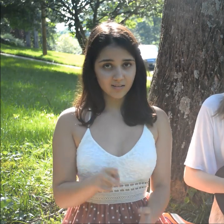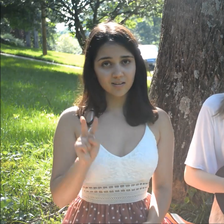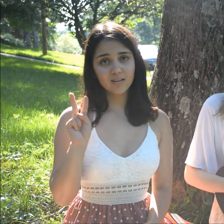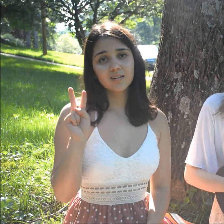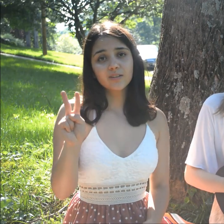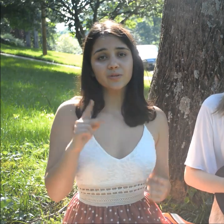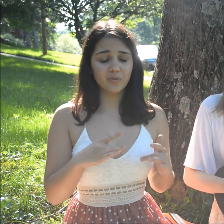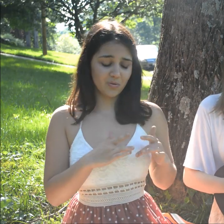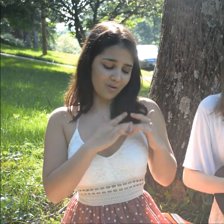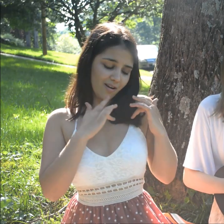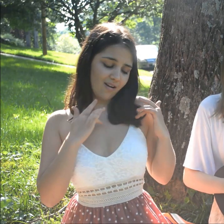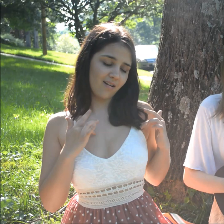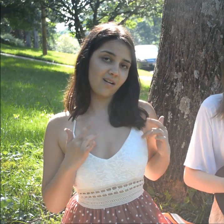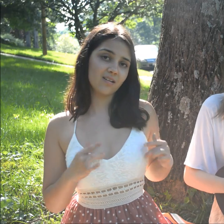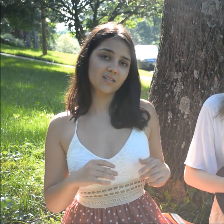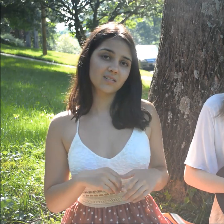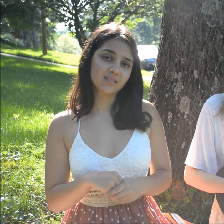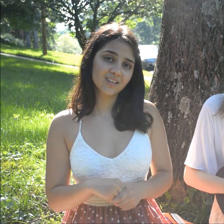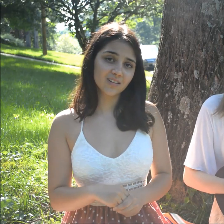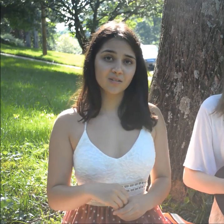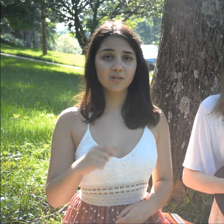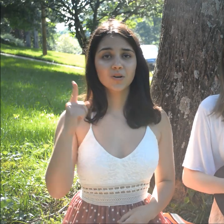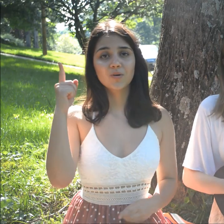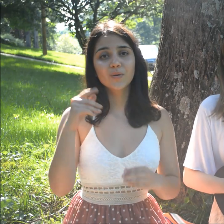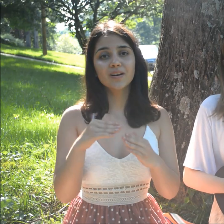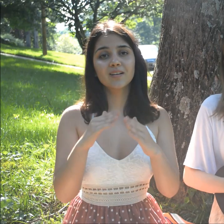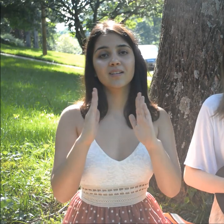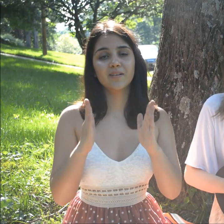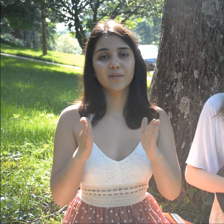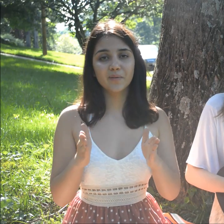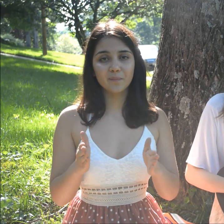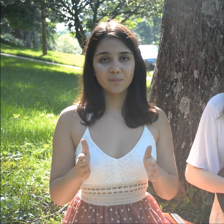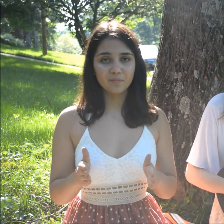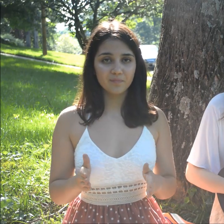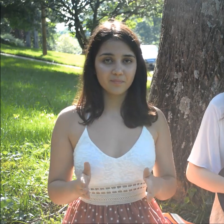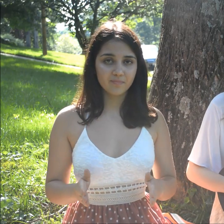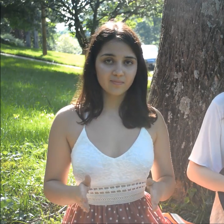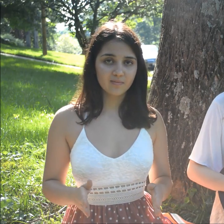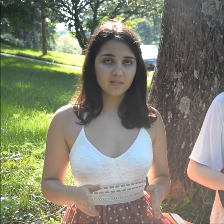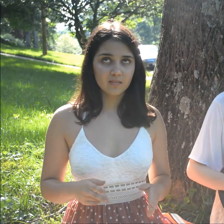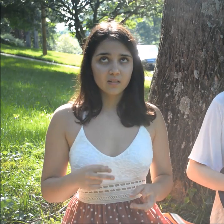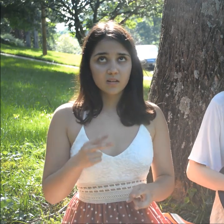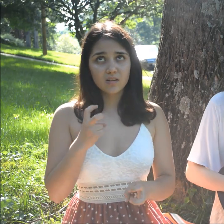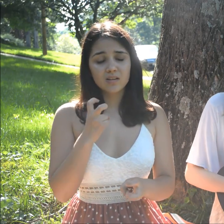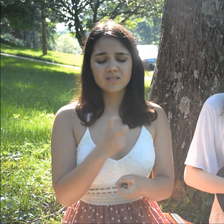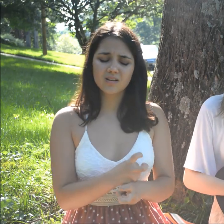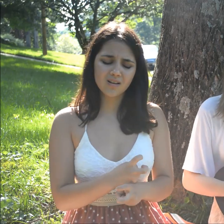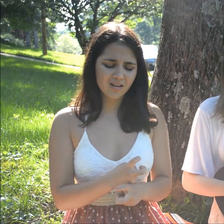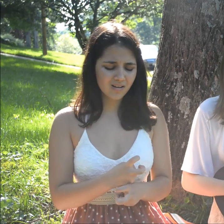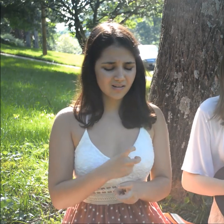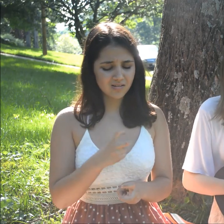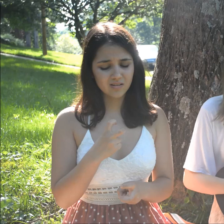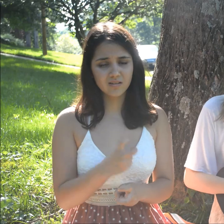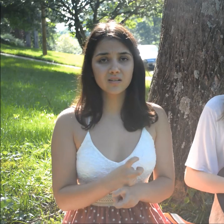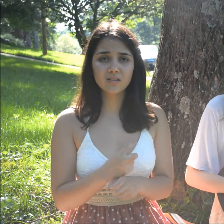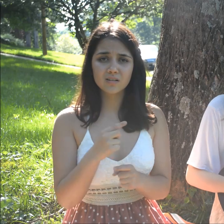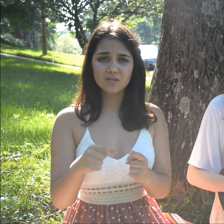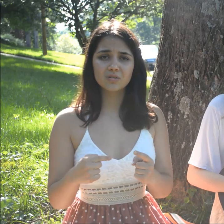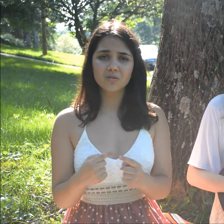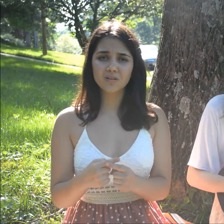two hearts in one home It's hard when